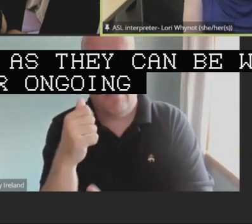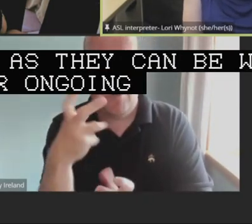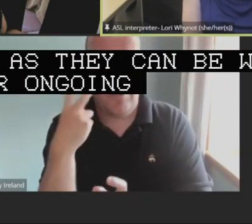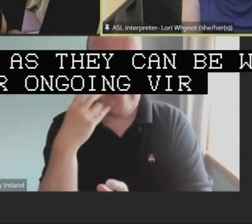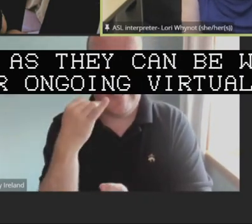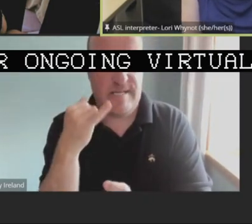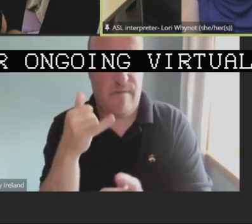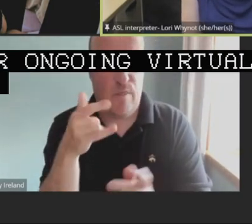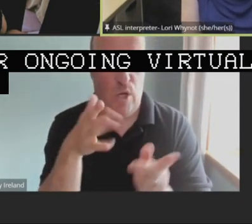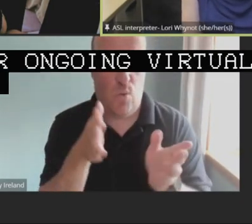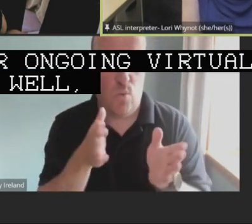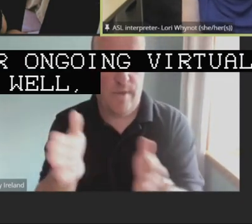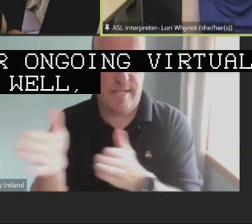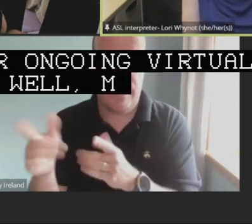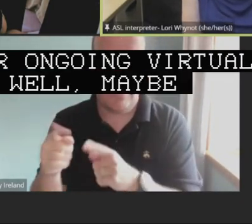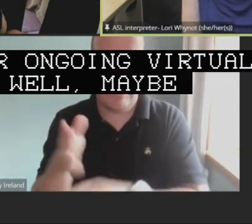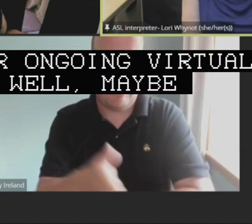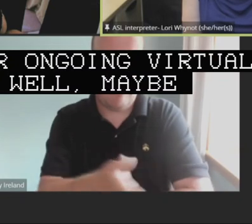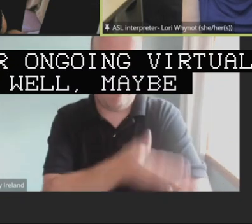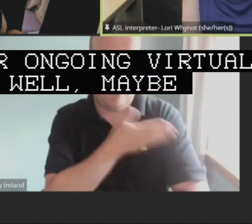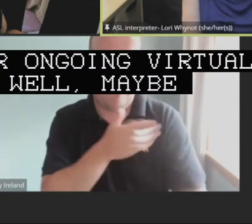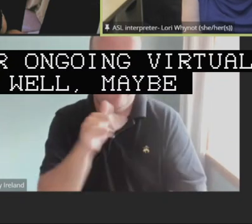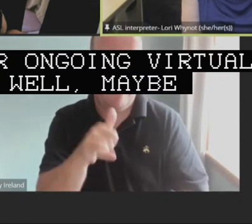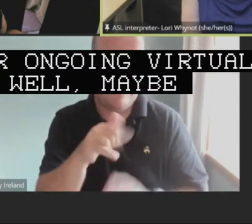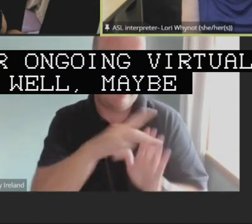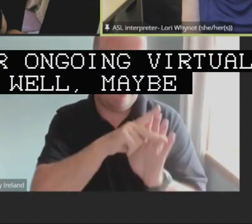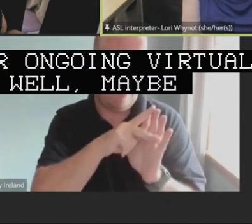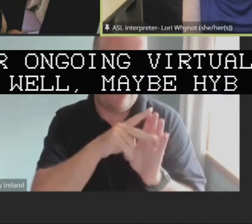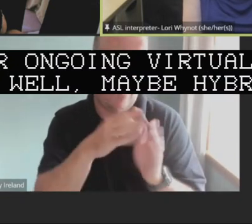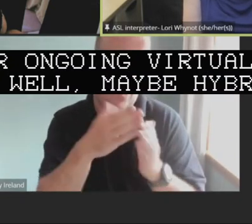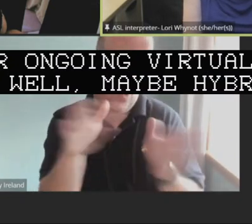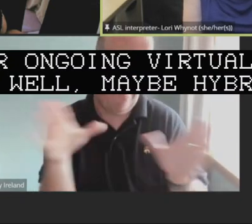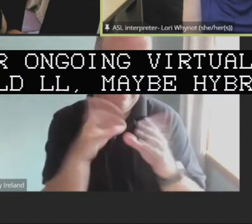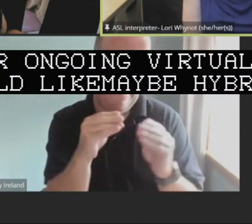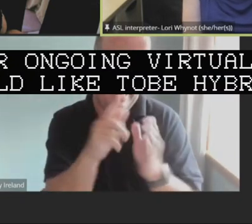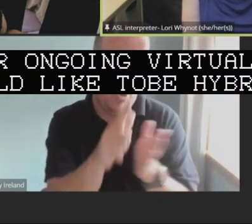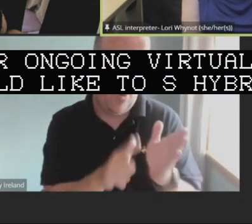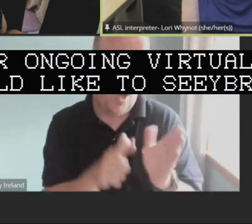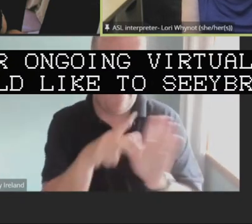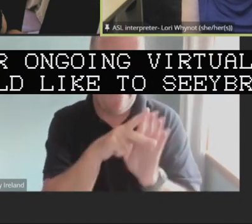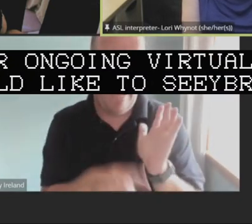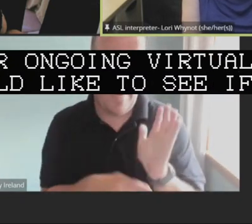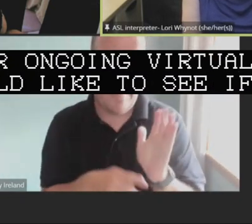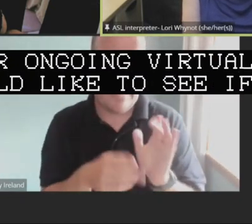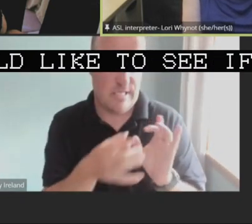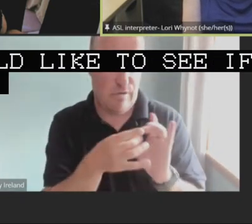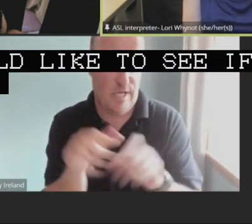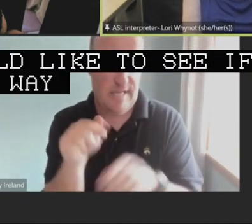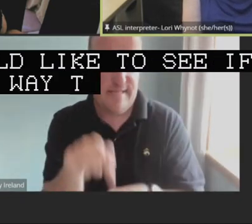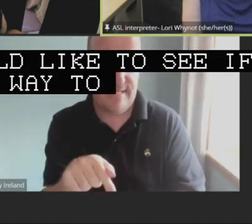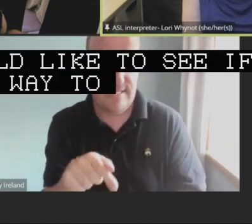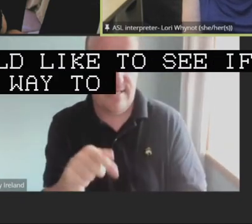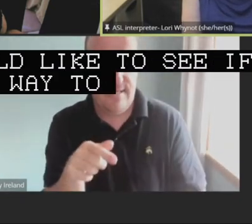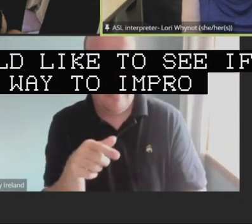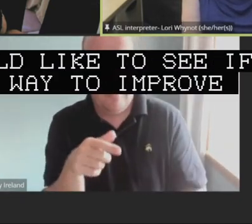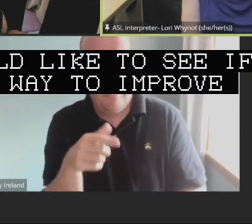hybrid. And so we'd like to see if there's maybe a way to improve the open meeting